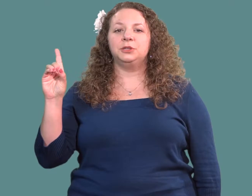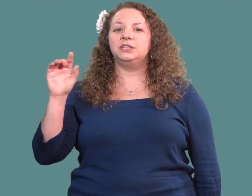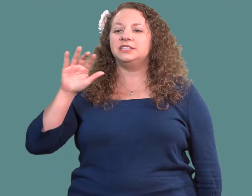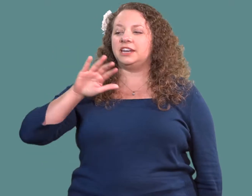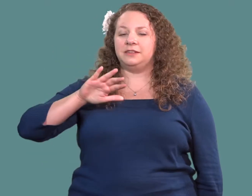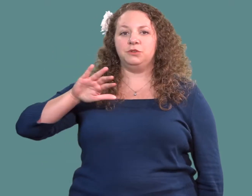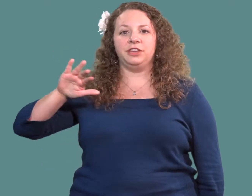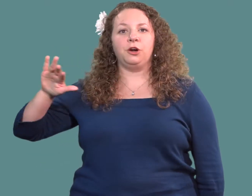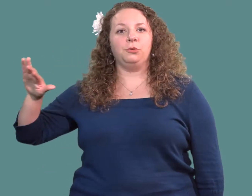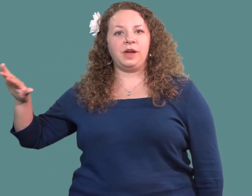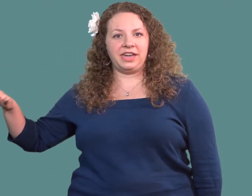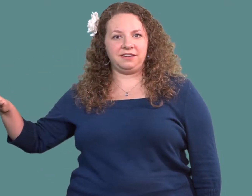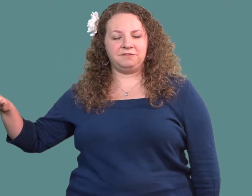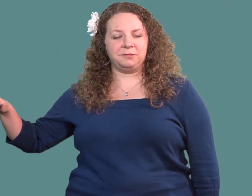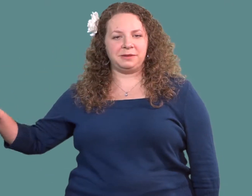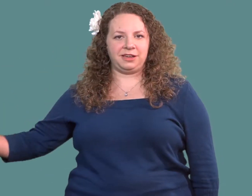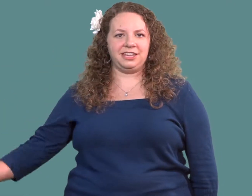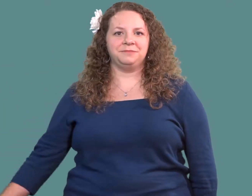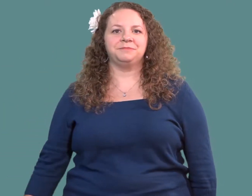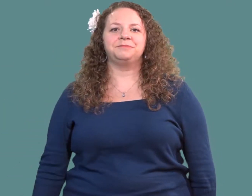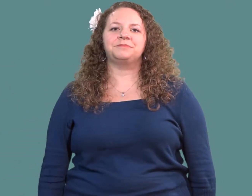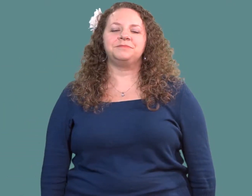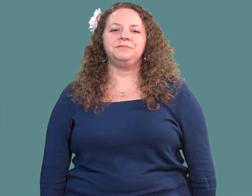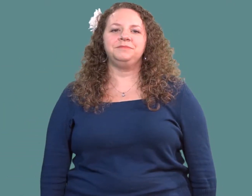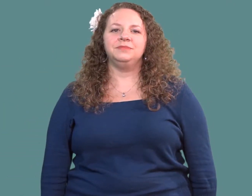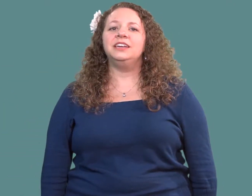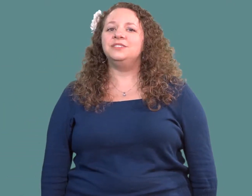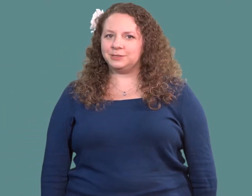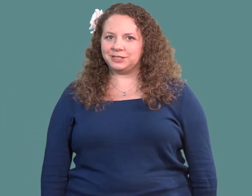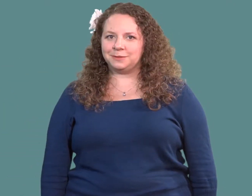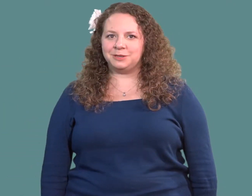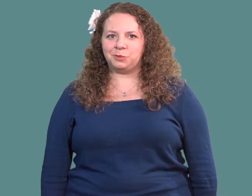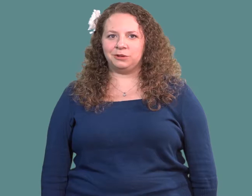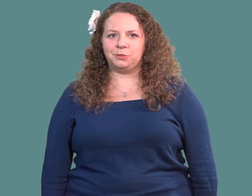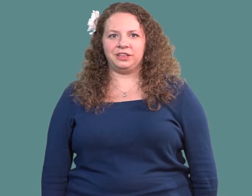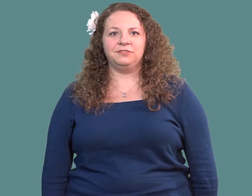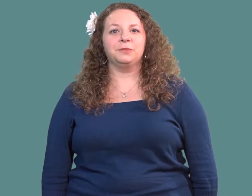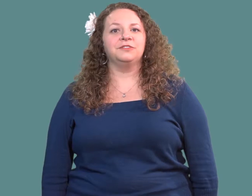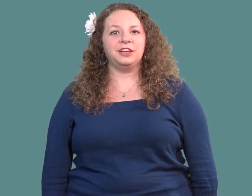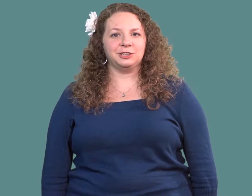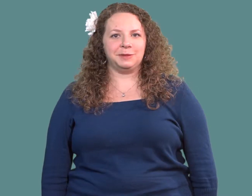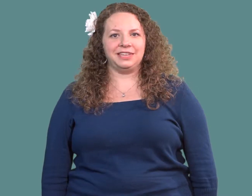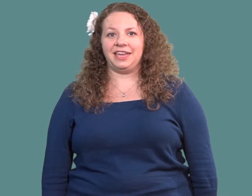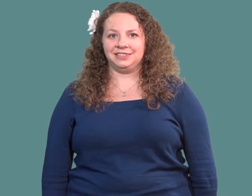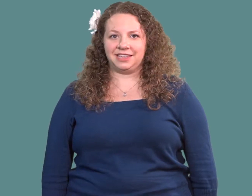notice that I am moving away from my body. This brings up an important point for both fingerspelling and